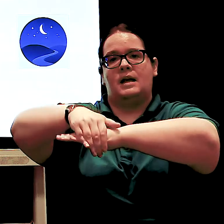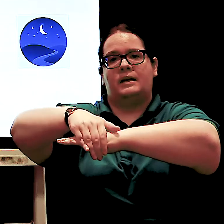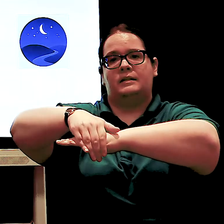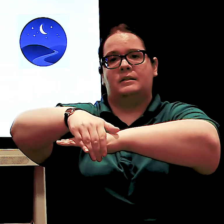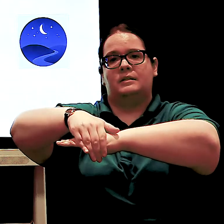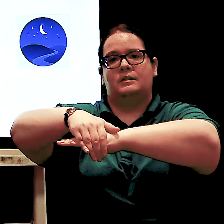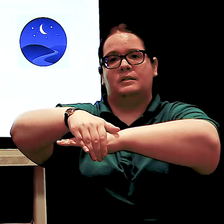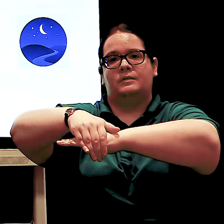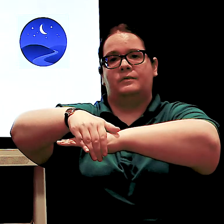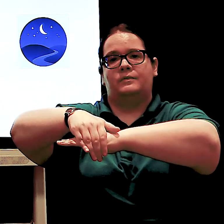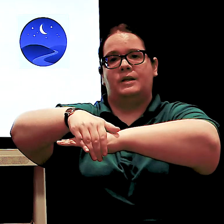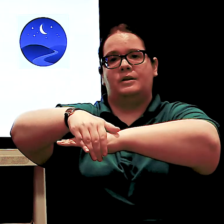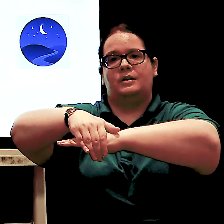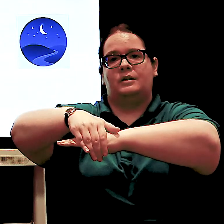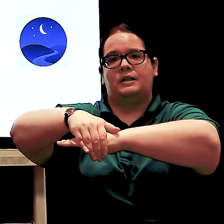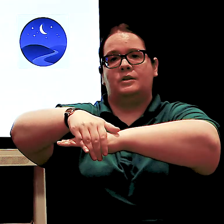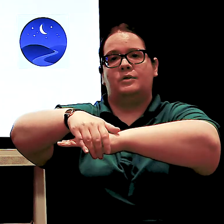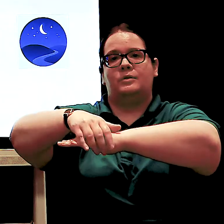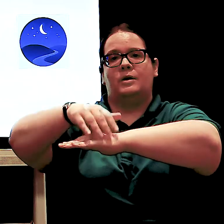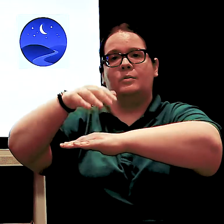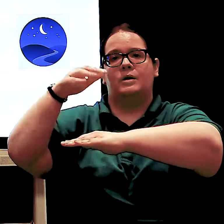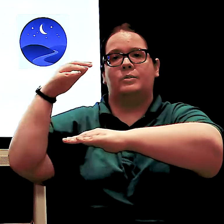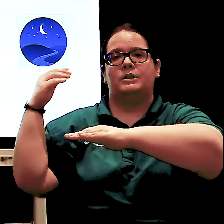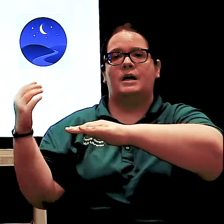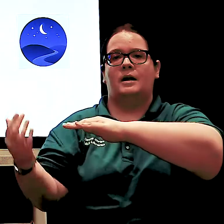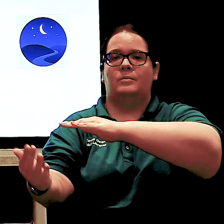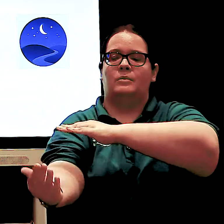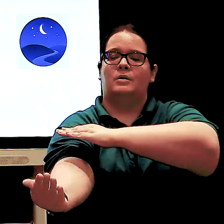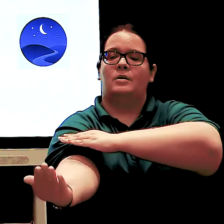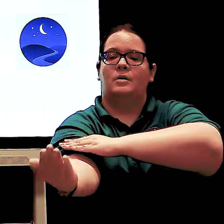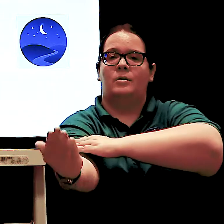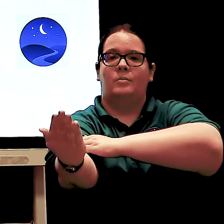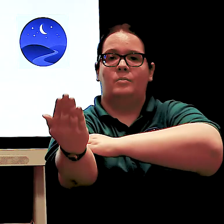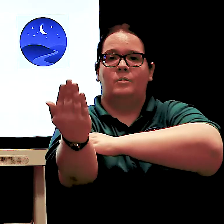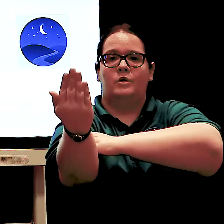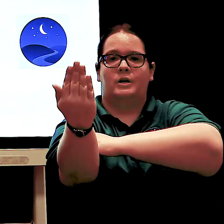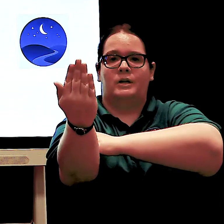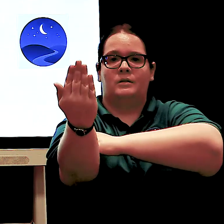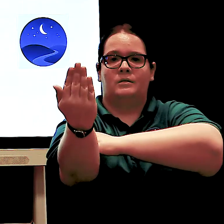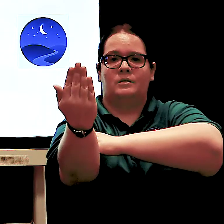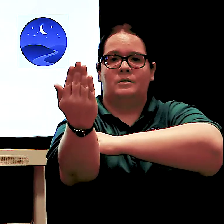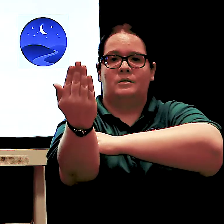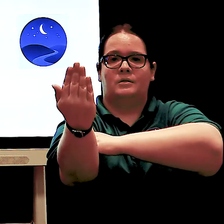night. Very good. Let's go through that one more time. Morning,